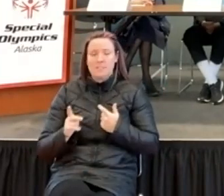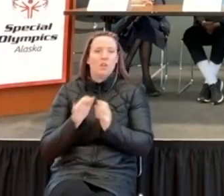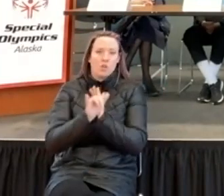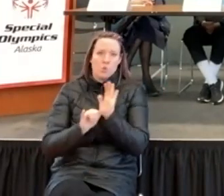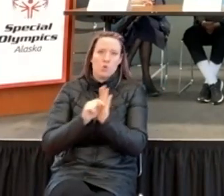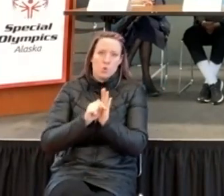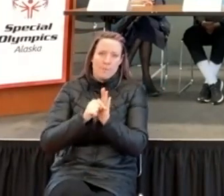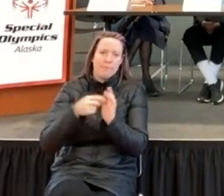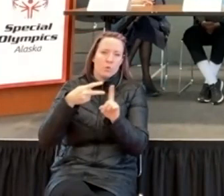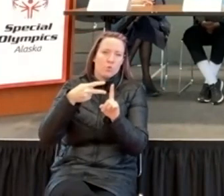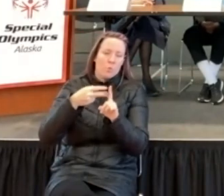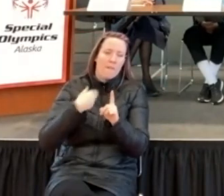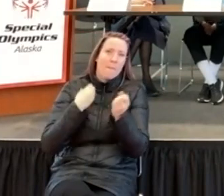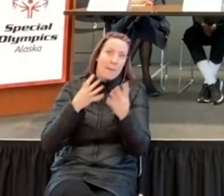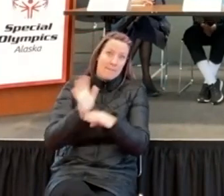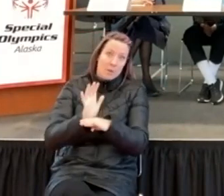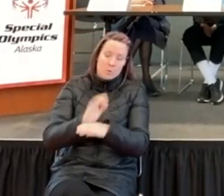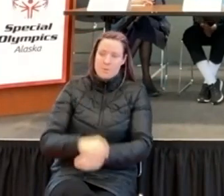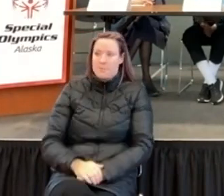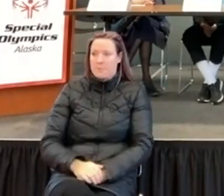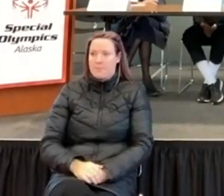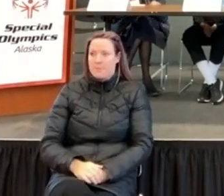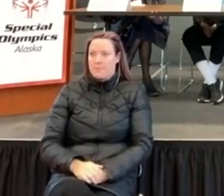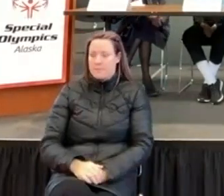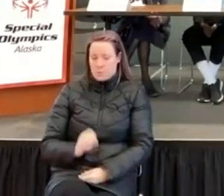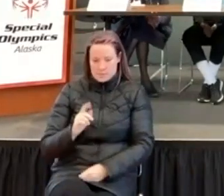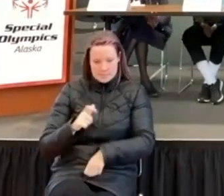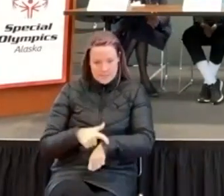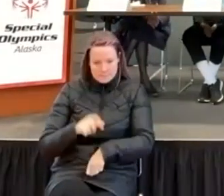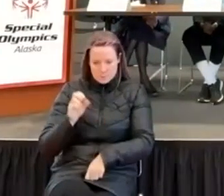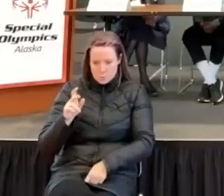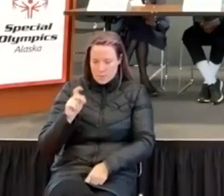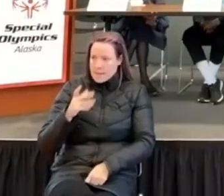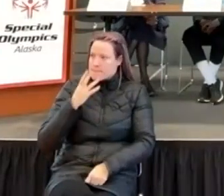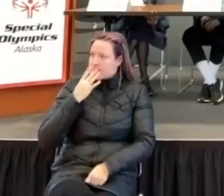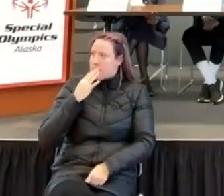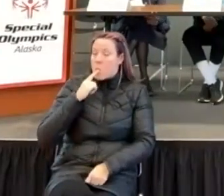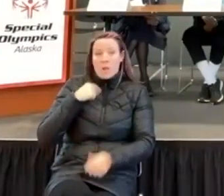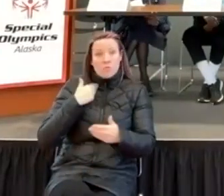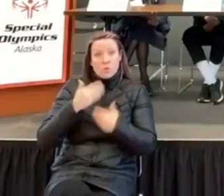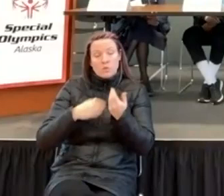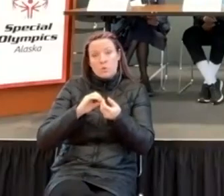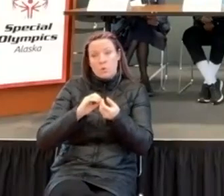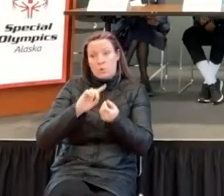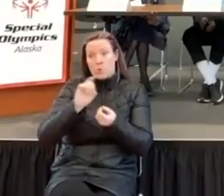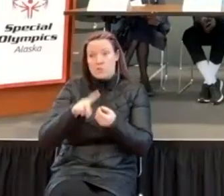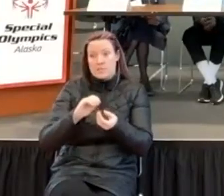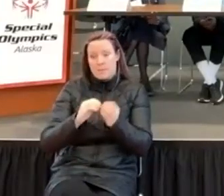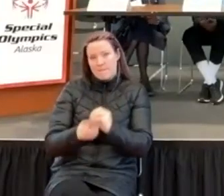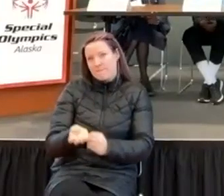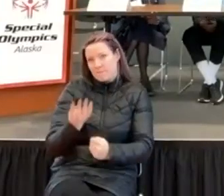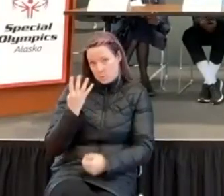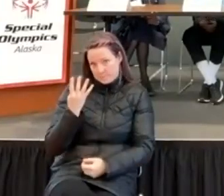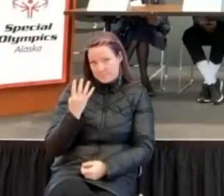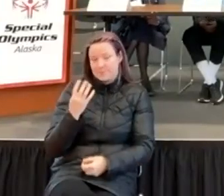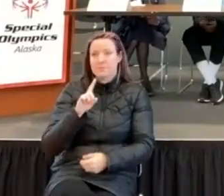YouTube. Okay, so we're doing okay on time. We're going to roll into question number 4. And question